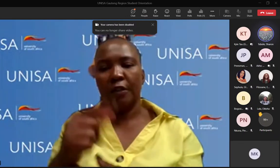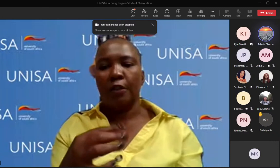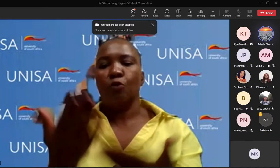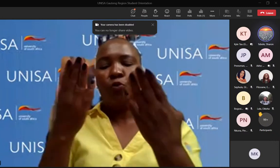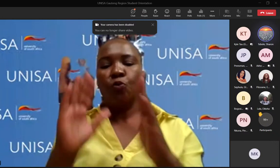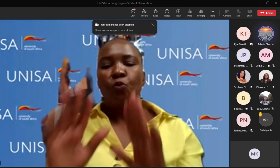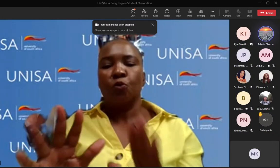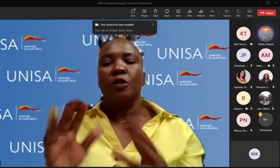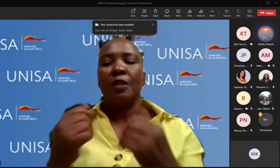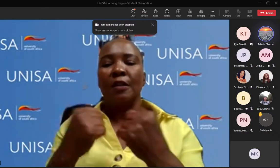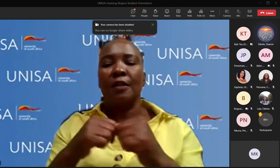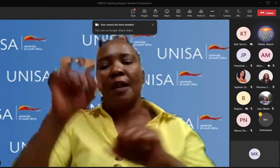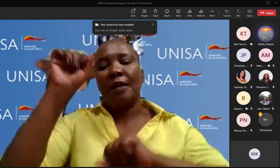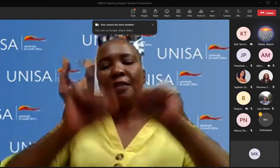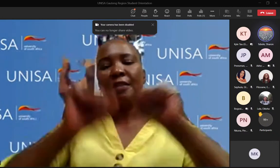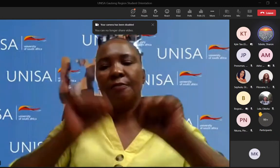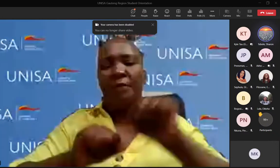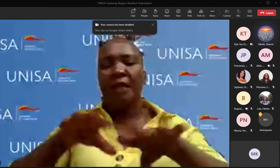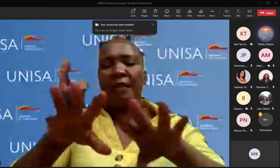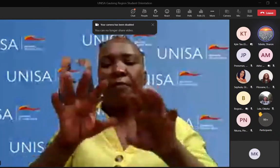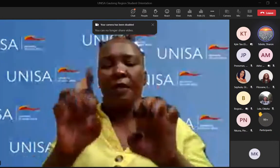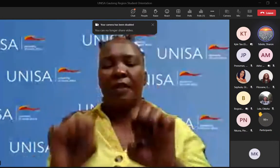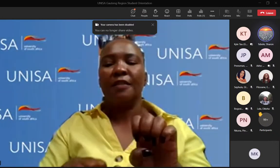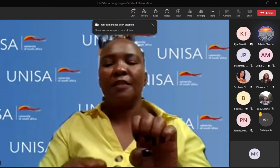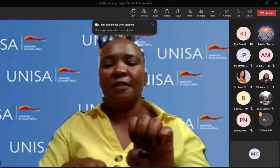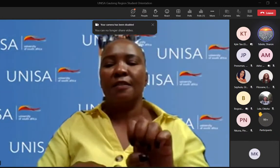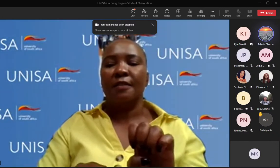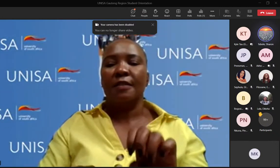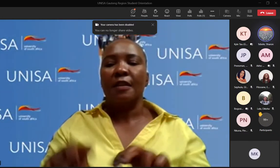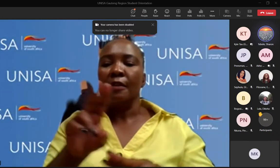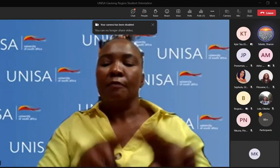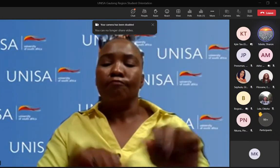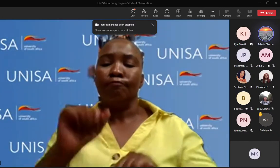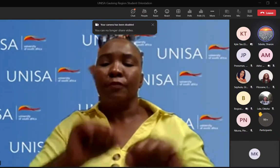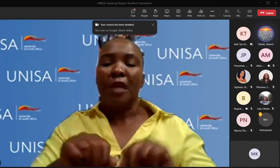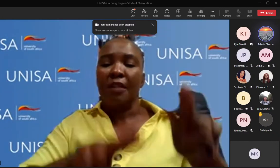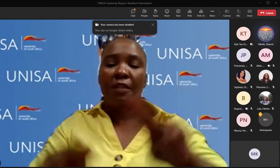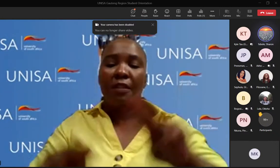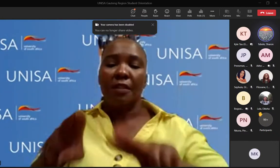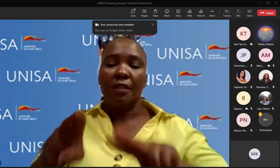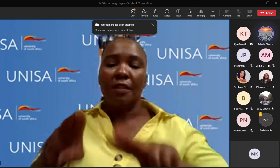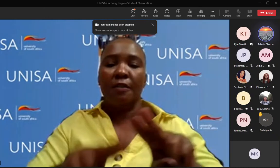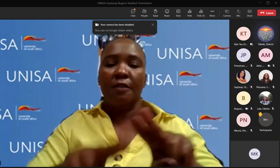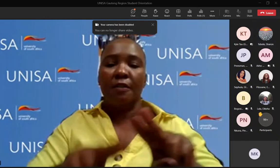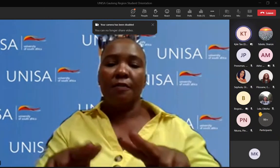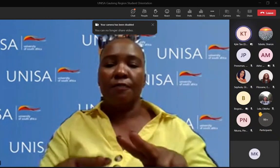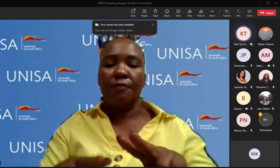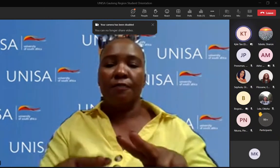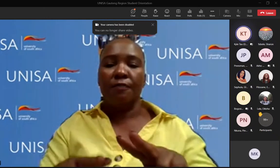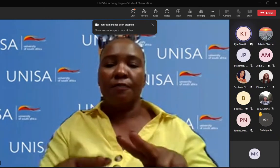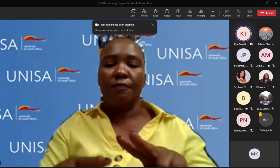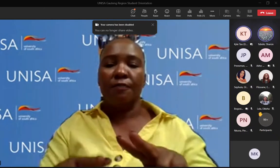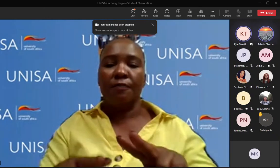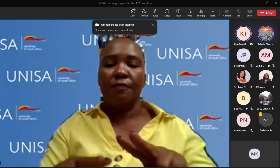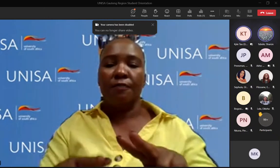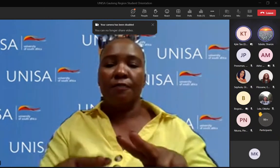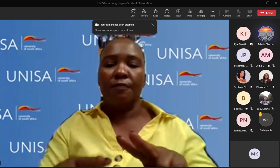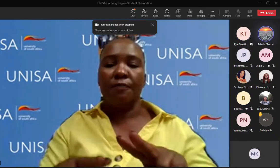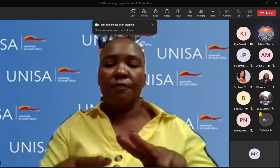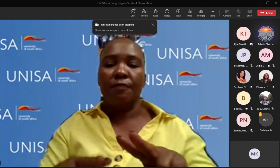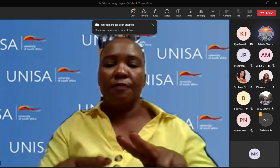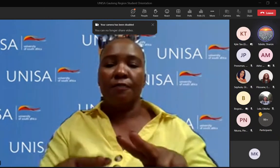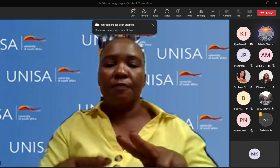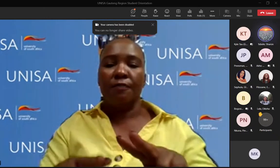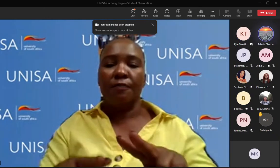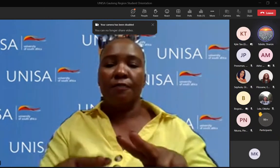examination assignments and invigilation is that okay okay thank you all right all right thank you um